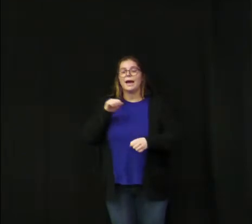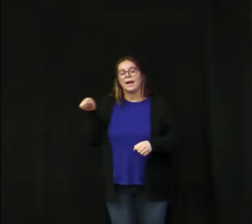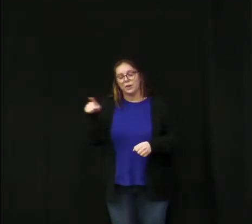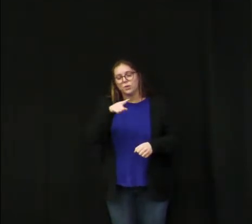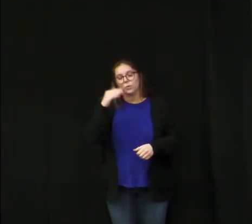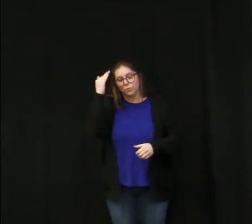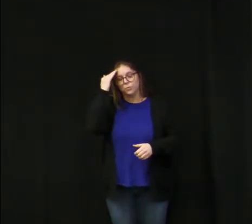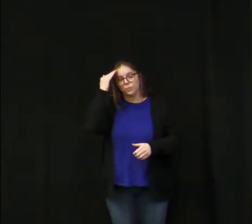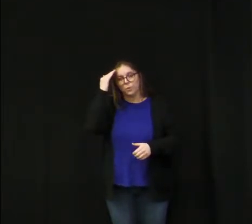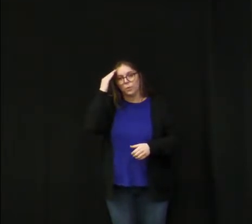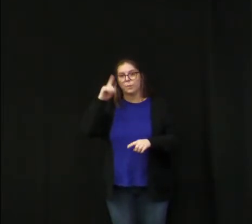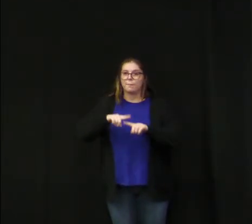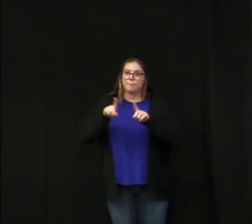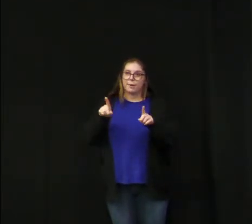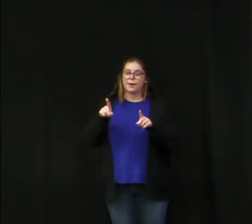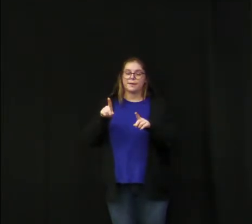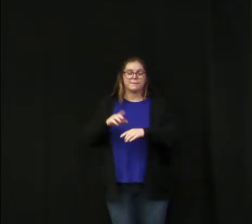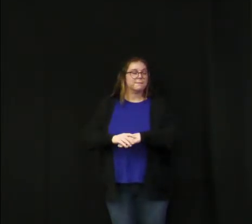sure.